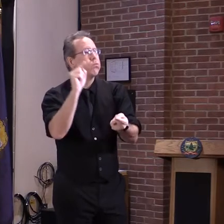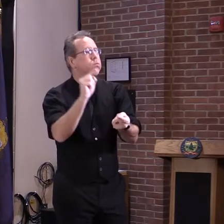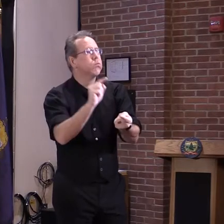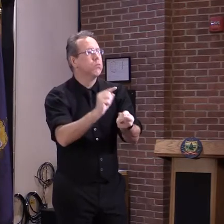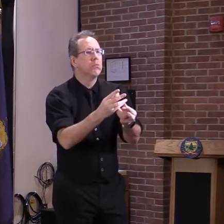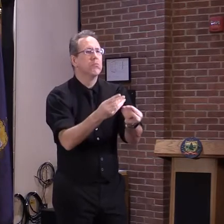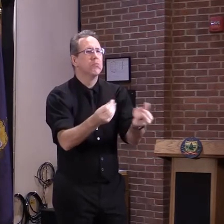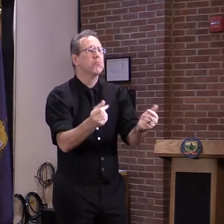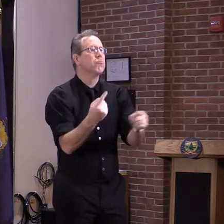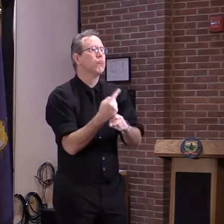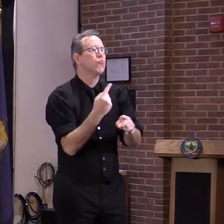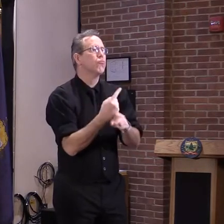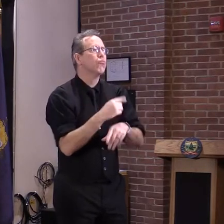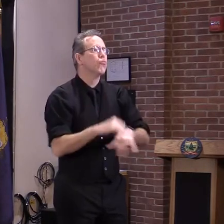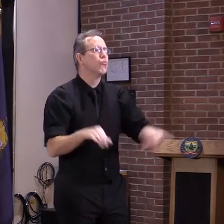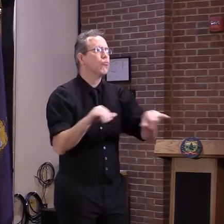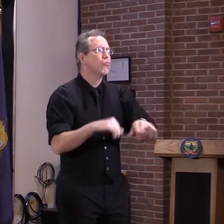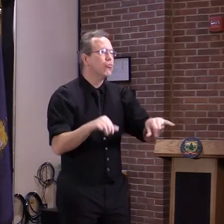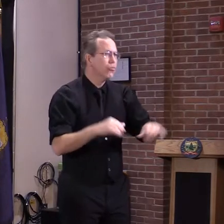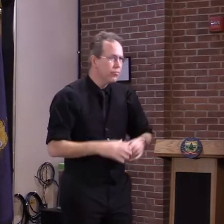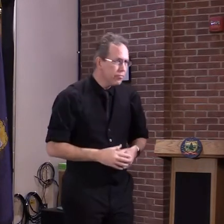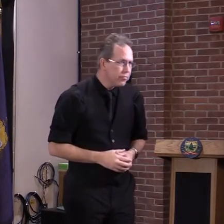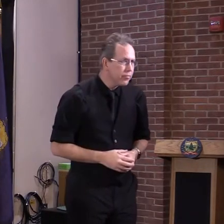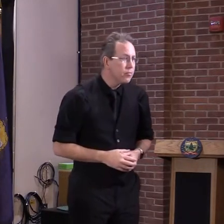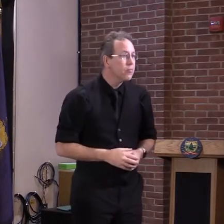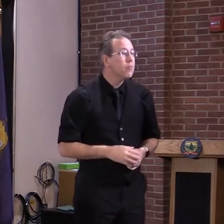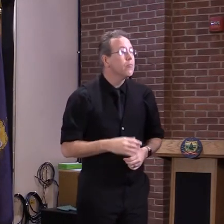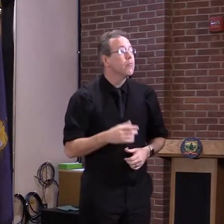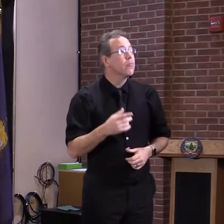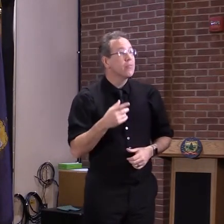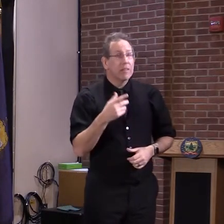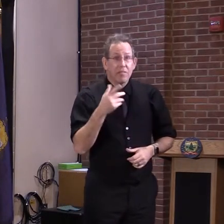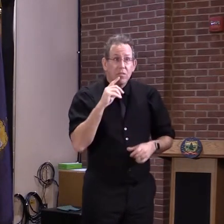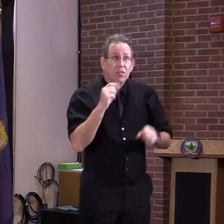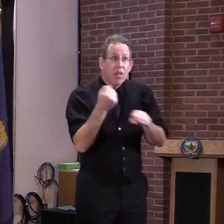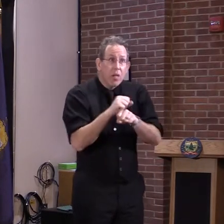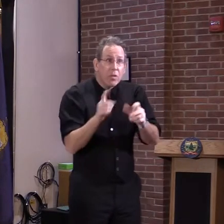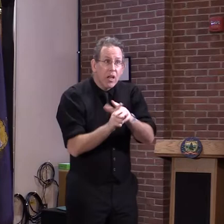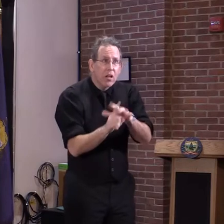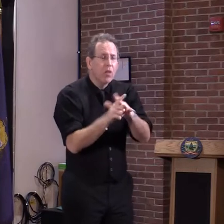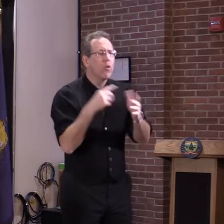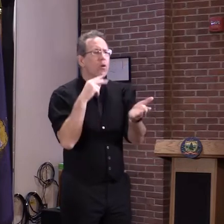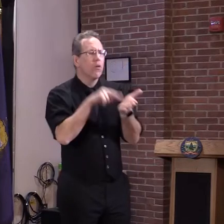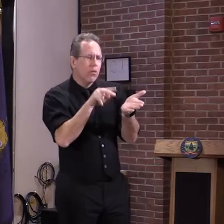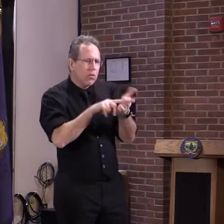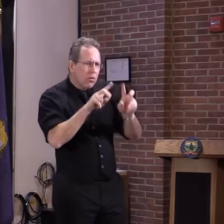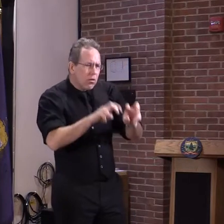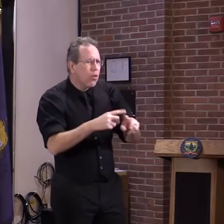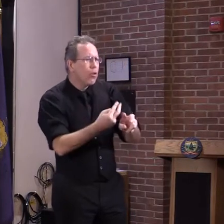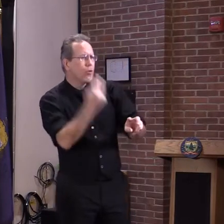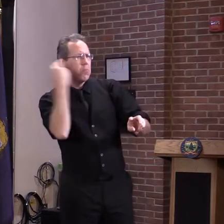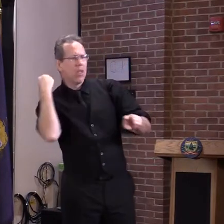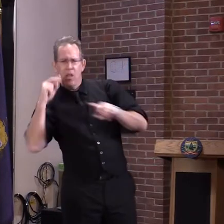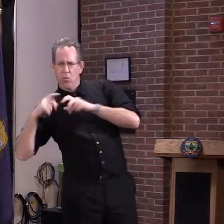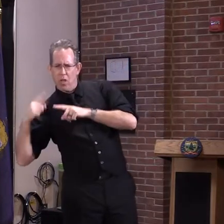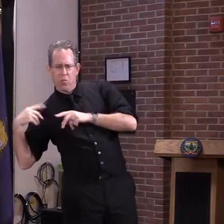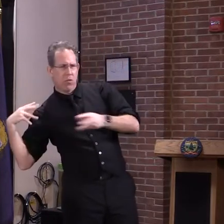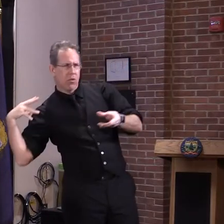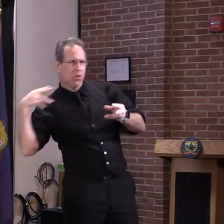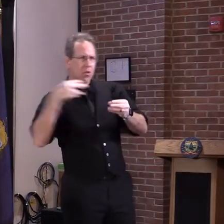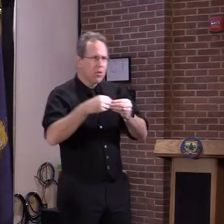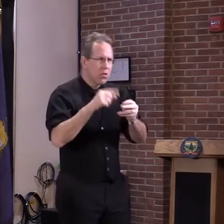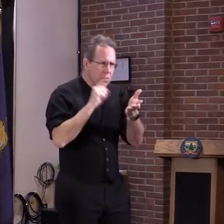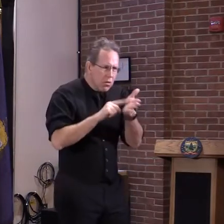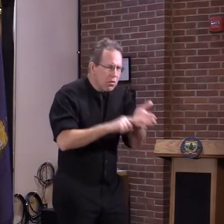And at that point in time, we'll reevaluate again what kind of testing strategy would make the most sense based